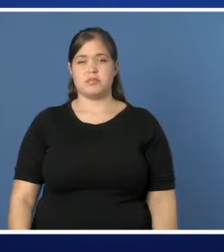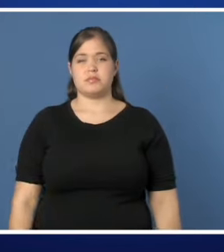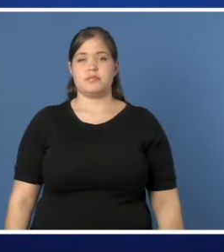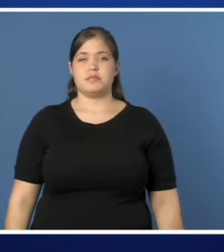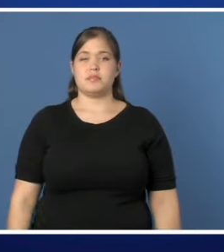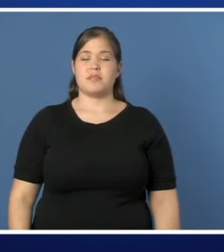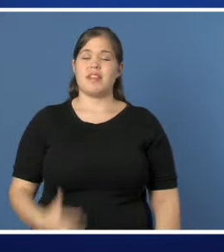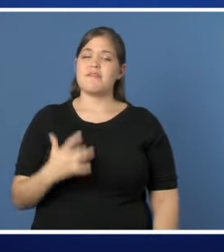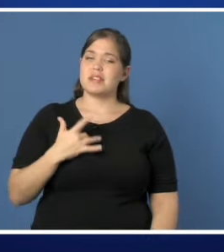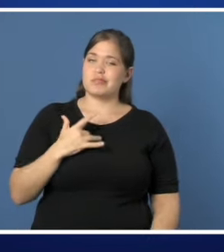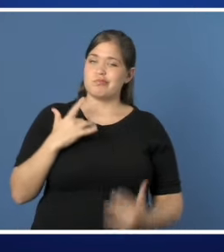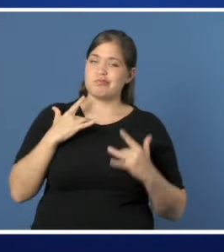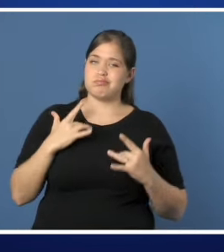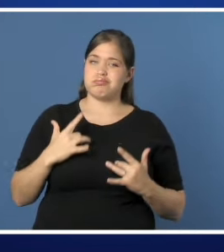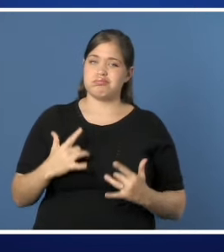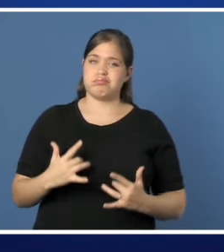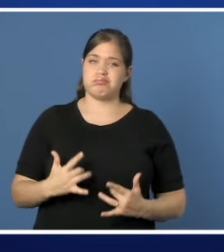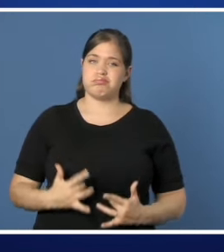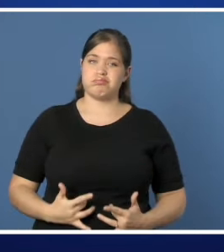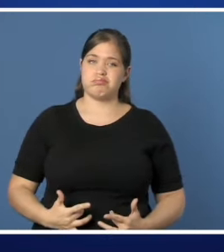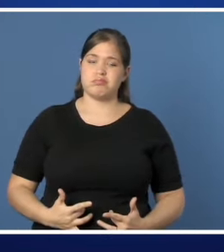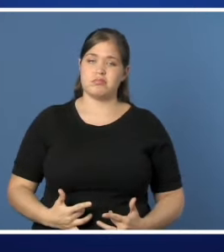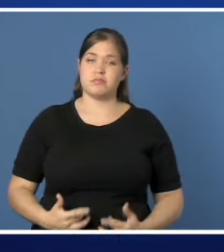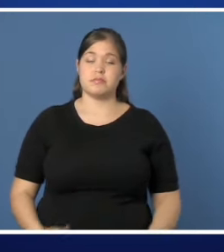Feeling depressed